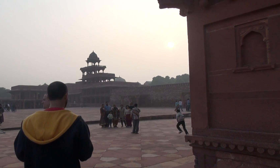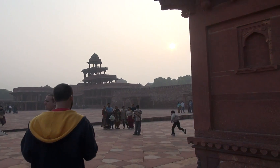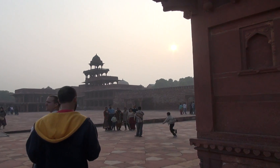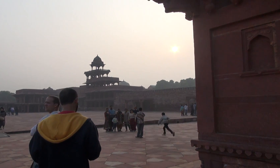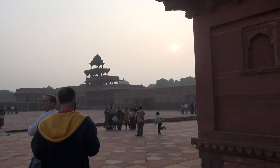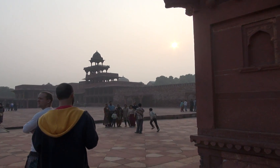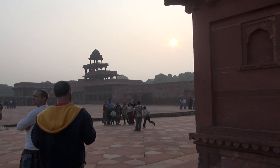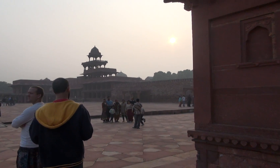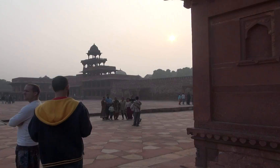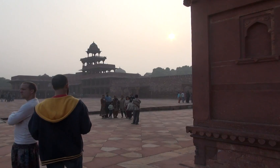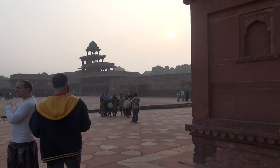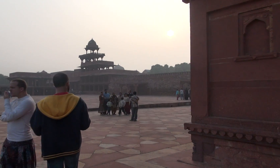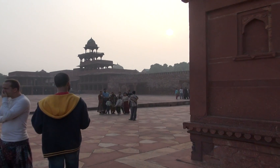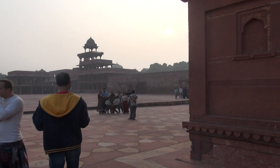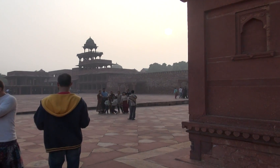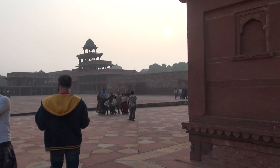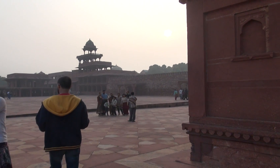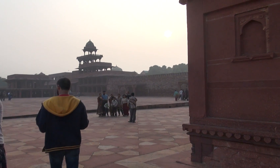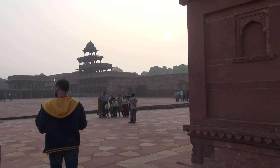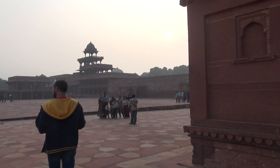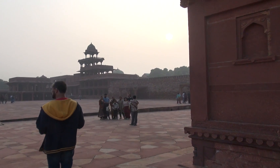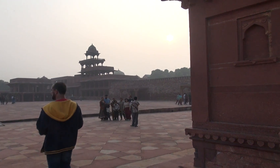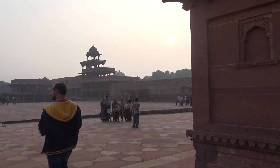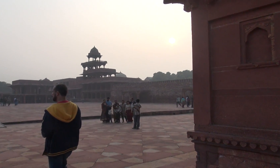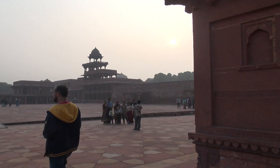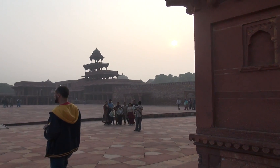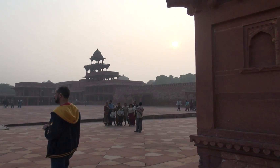It was used for the royal family,